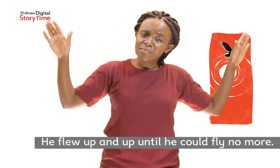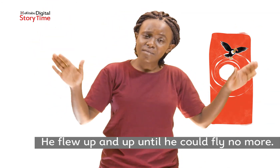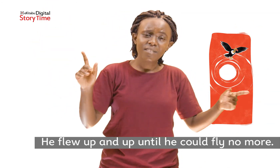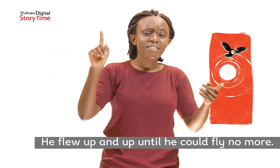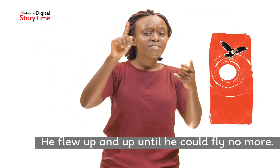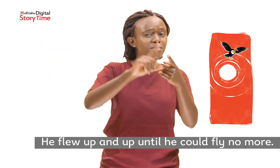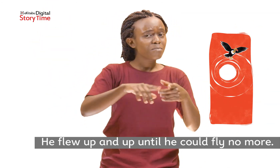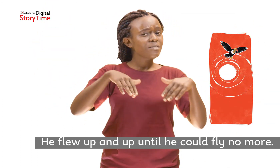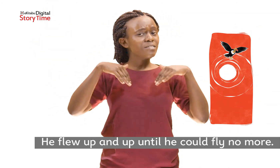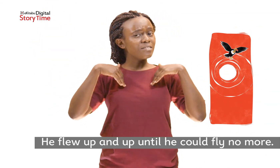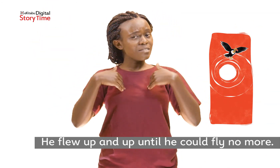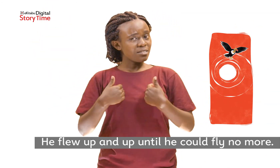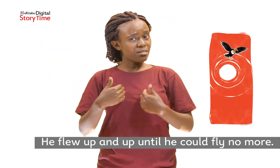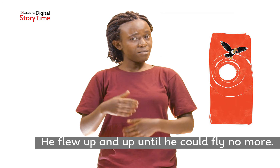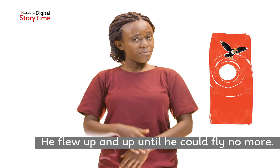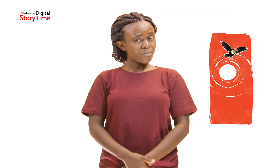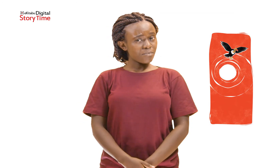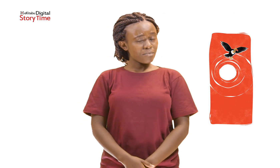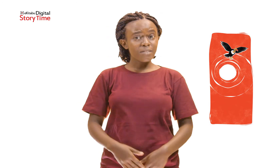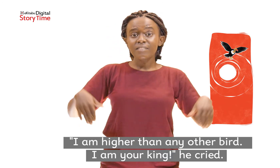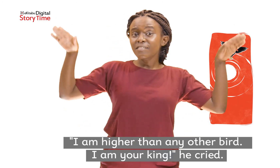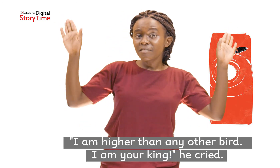and up until he could fly no more.